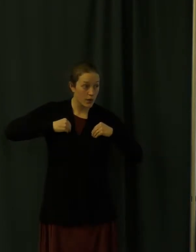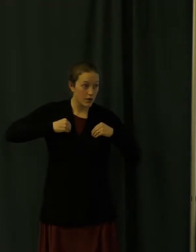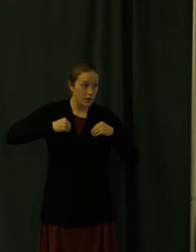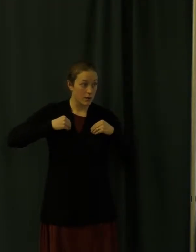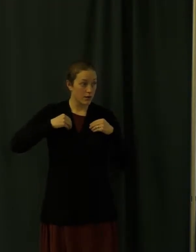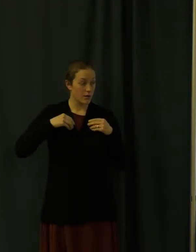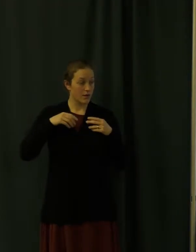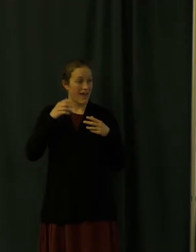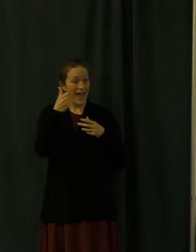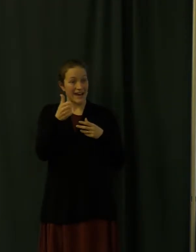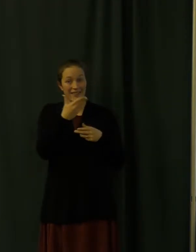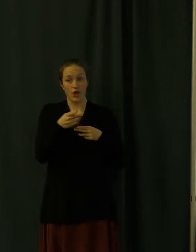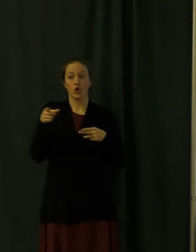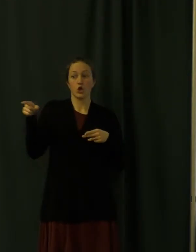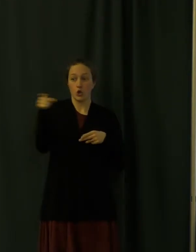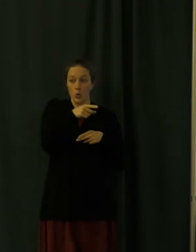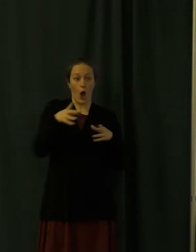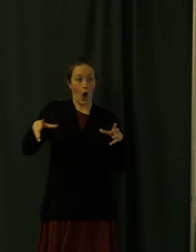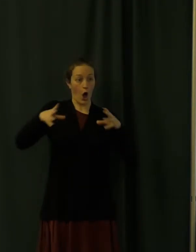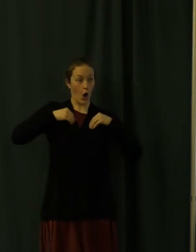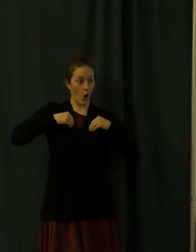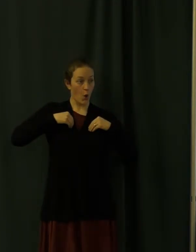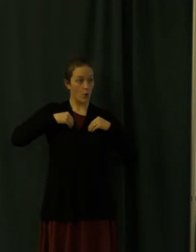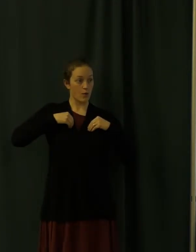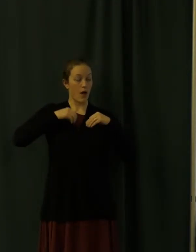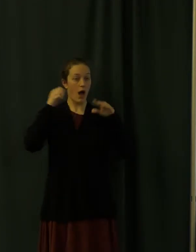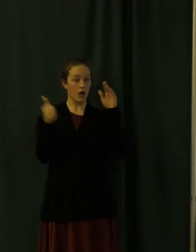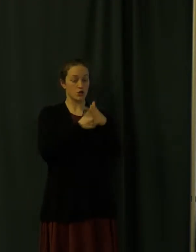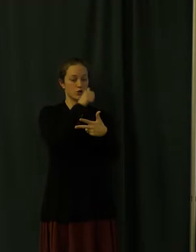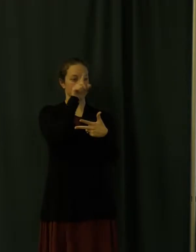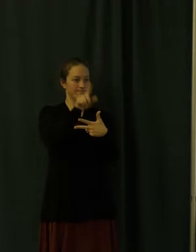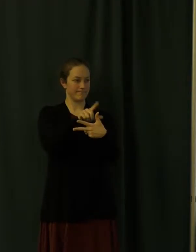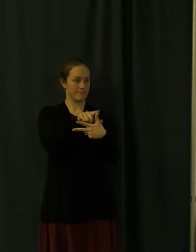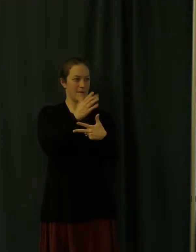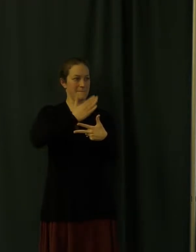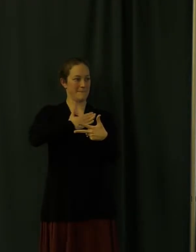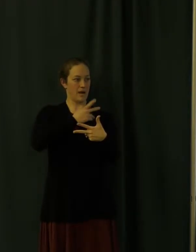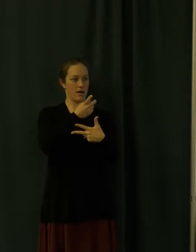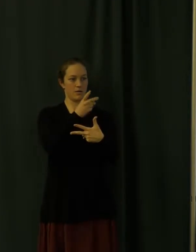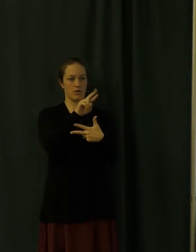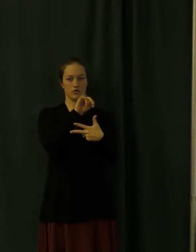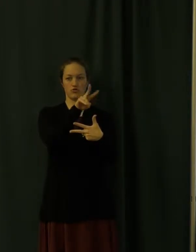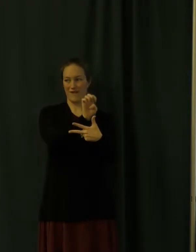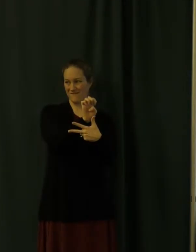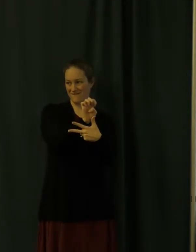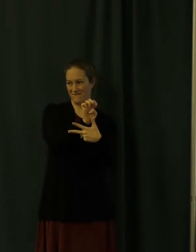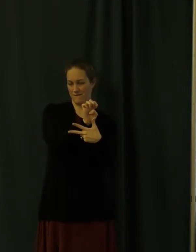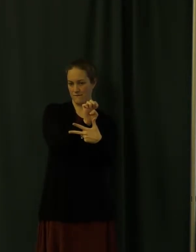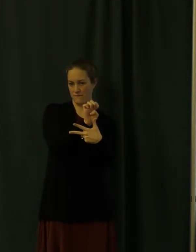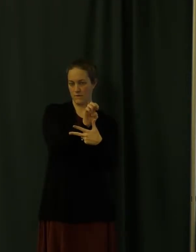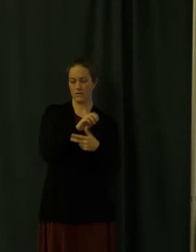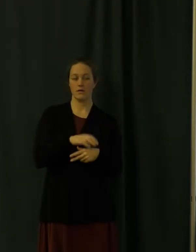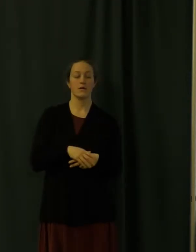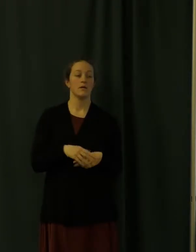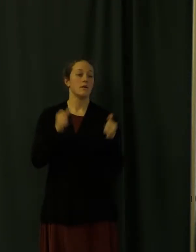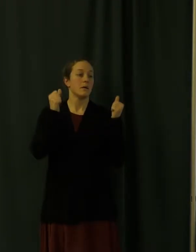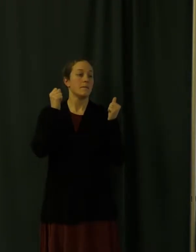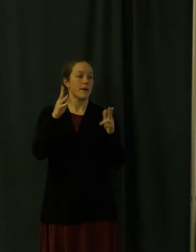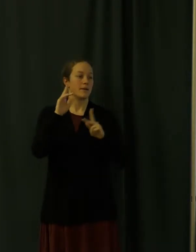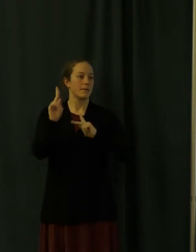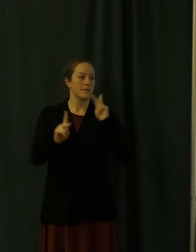files that you own are going to be titled under My Drive. Okay? Now, I get a lot of people who